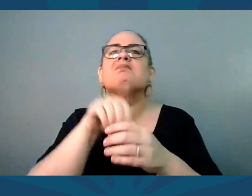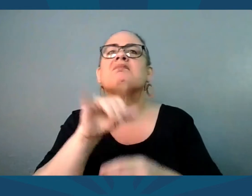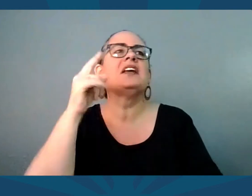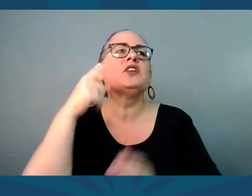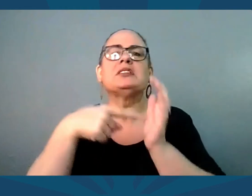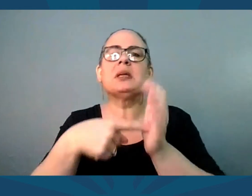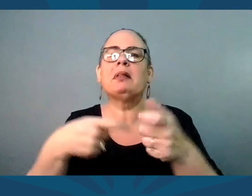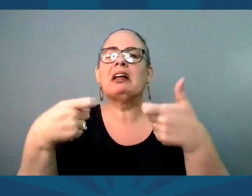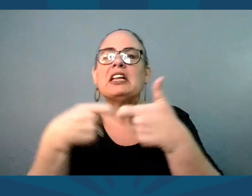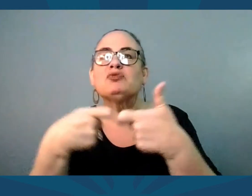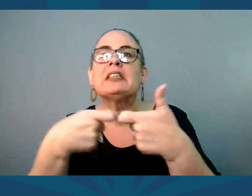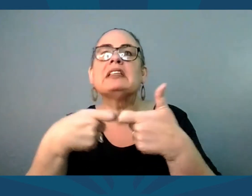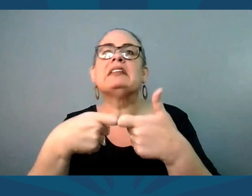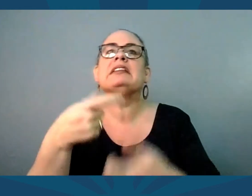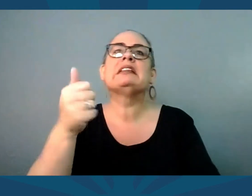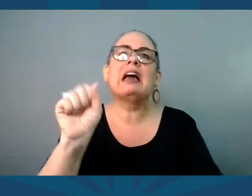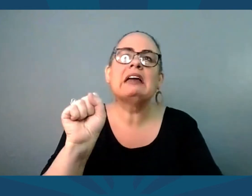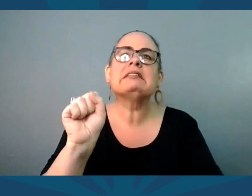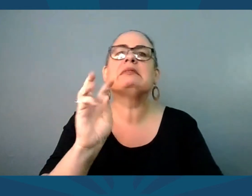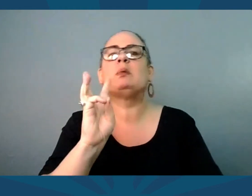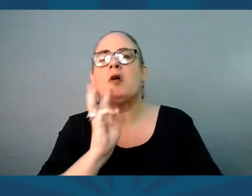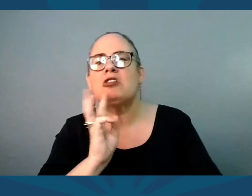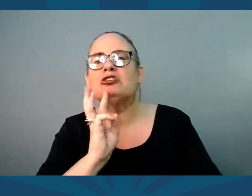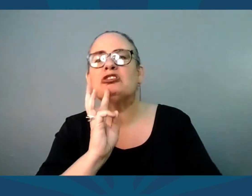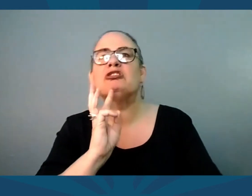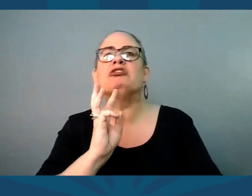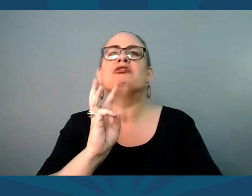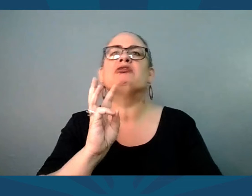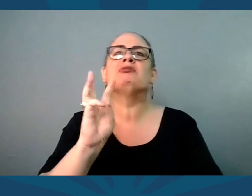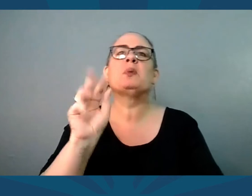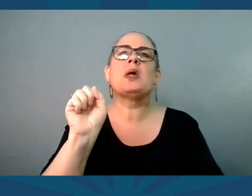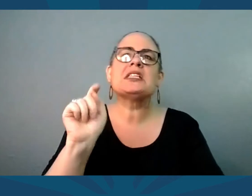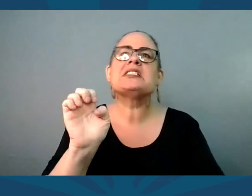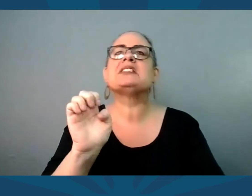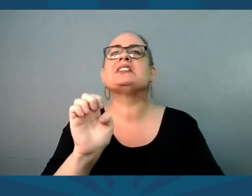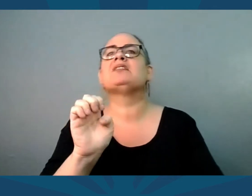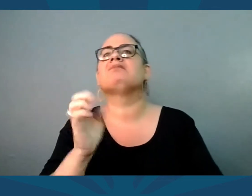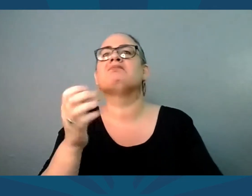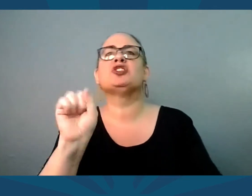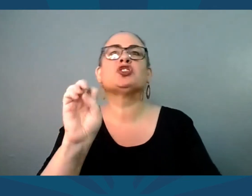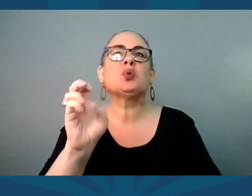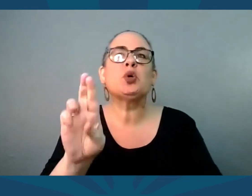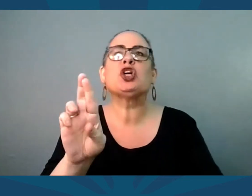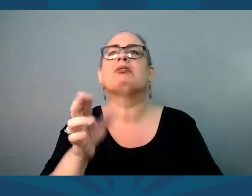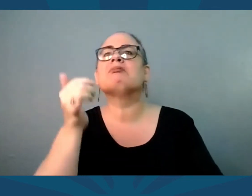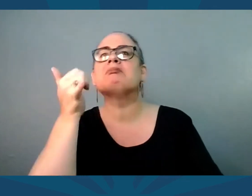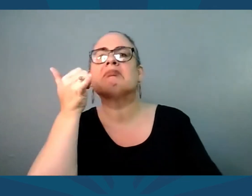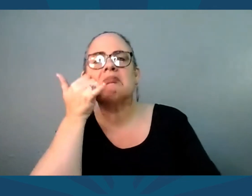A utility bill may be for electric, gas, water, solid